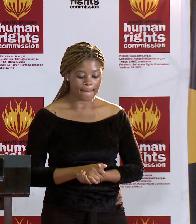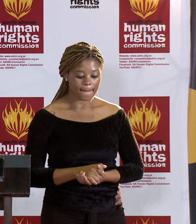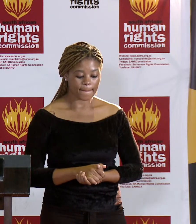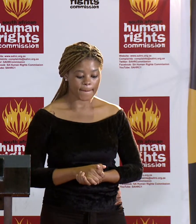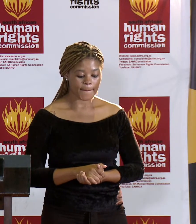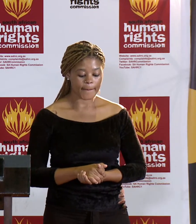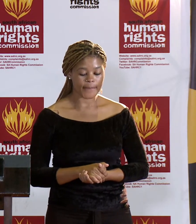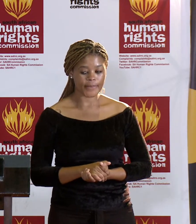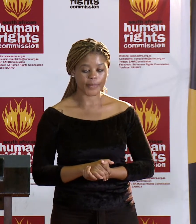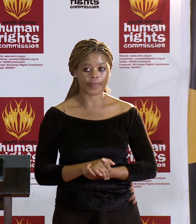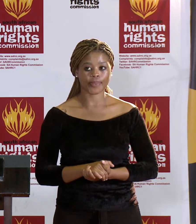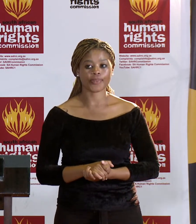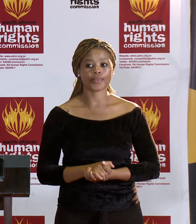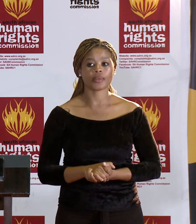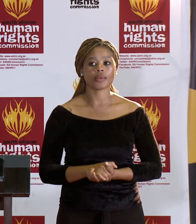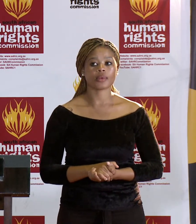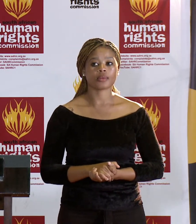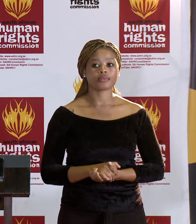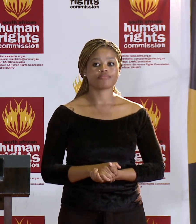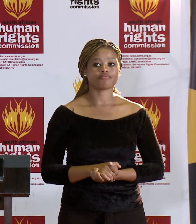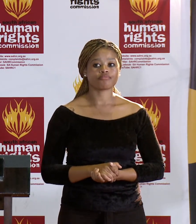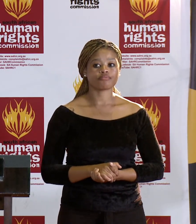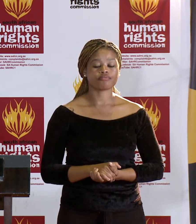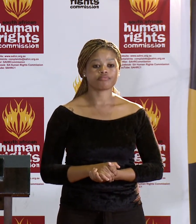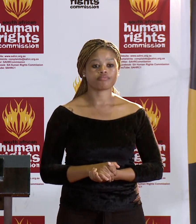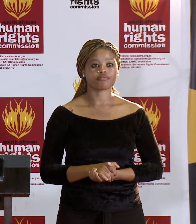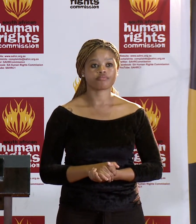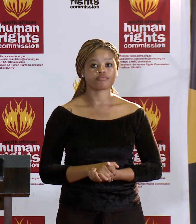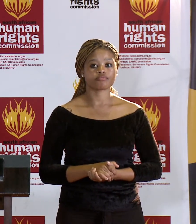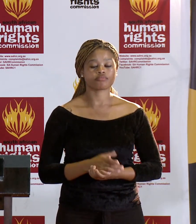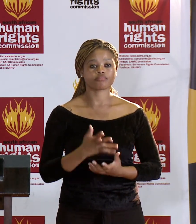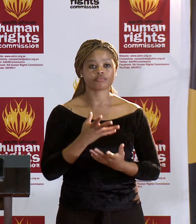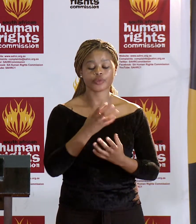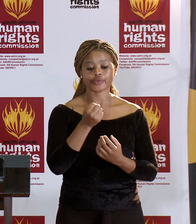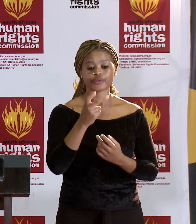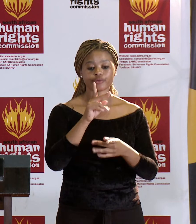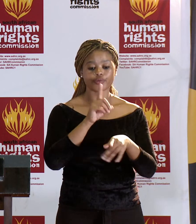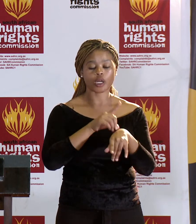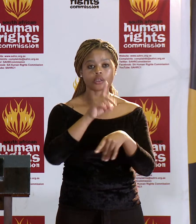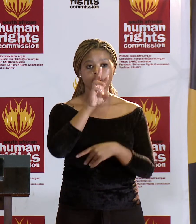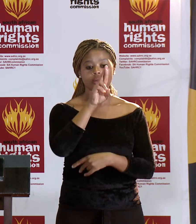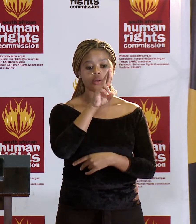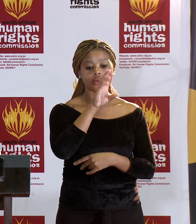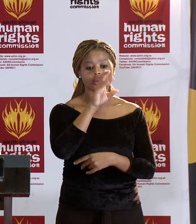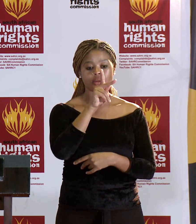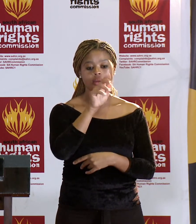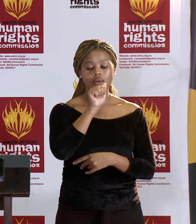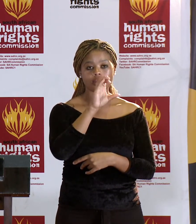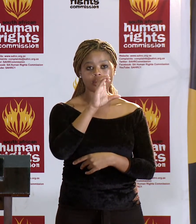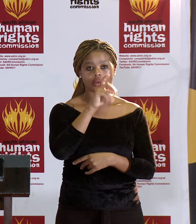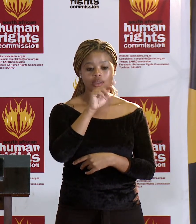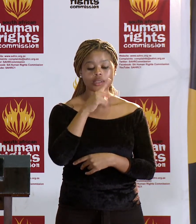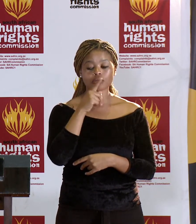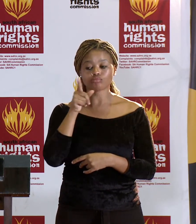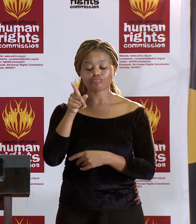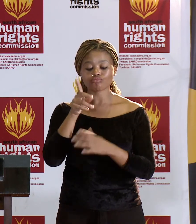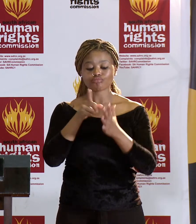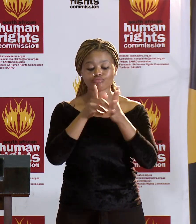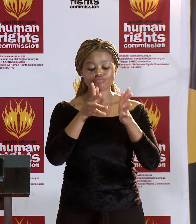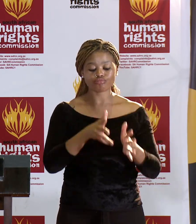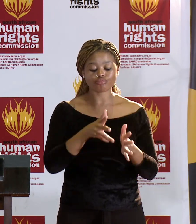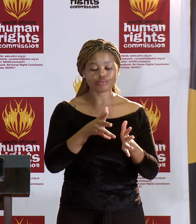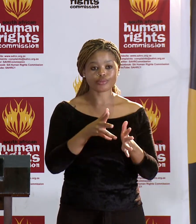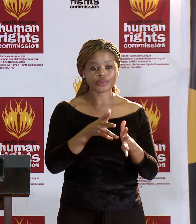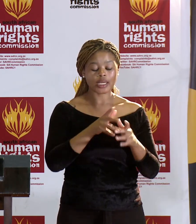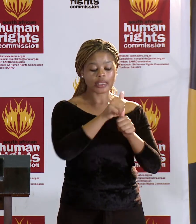And it may turn out that if you do go to Dr. Carter over there and say, you are my lawyer, the deputy chair